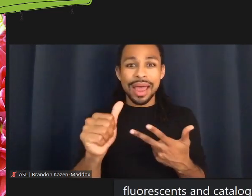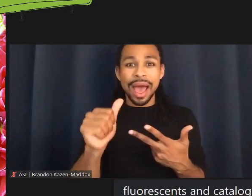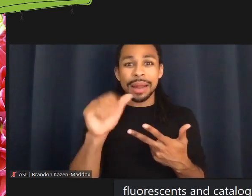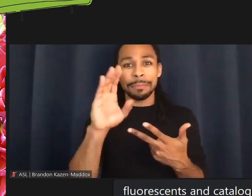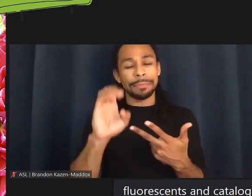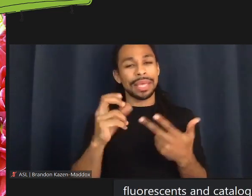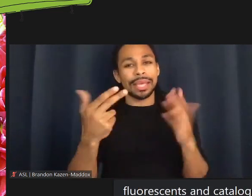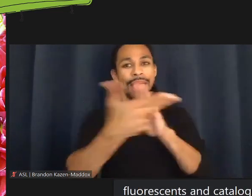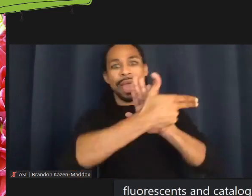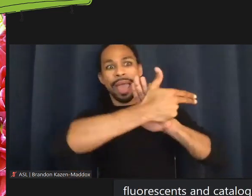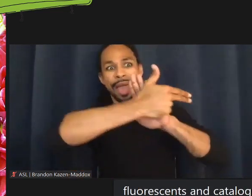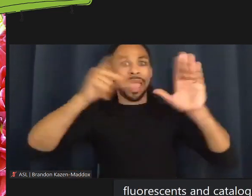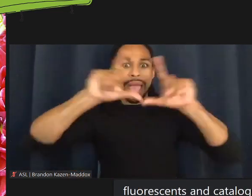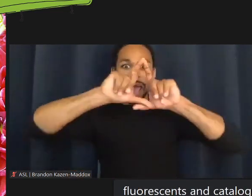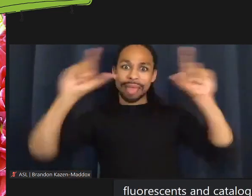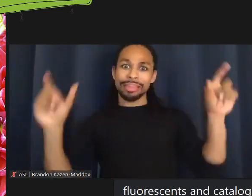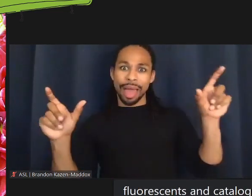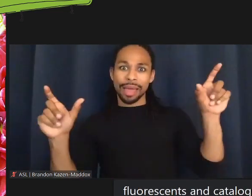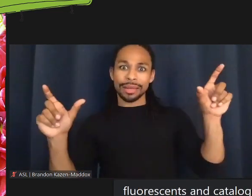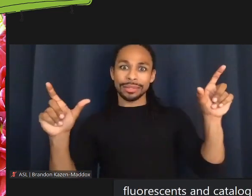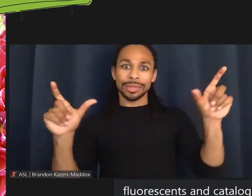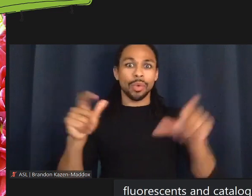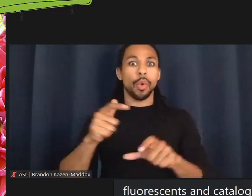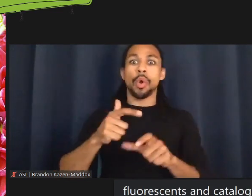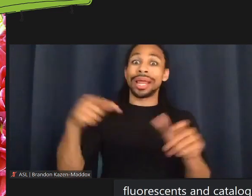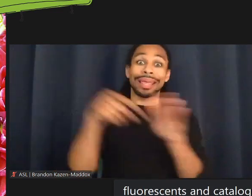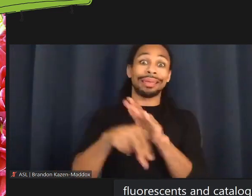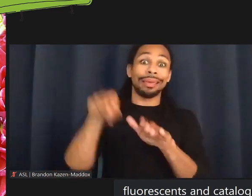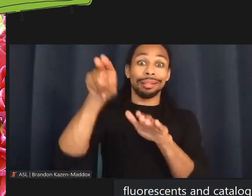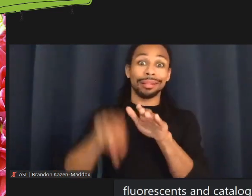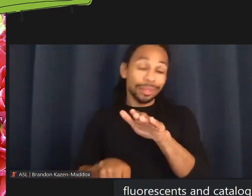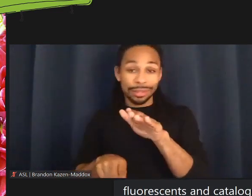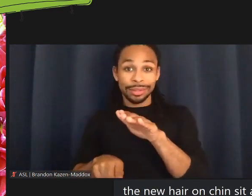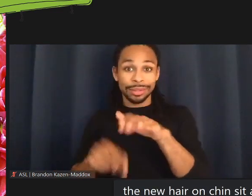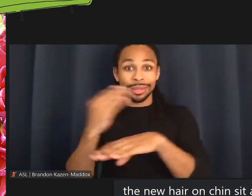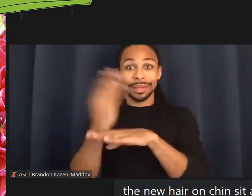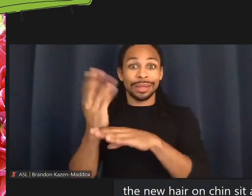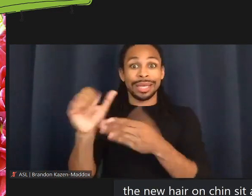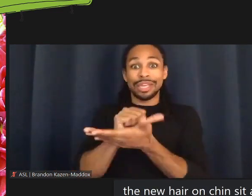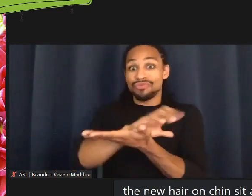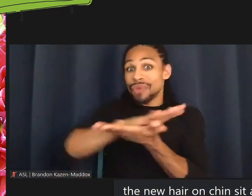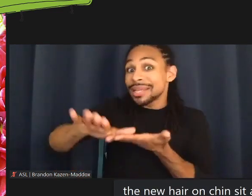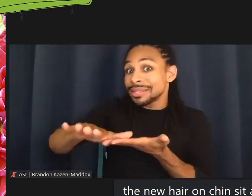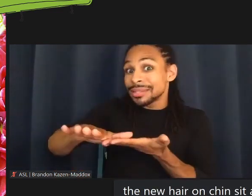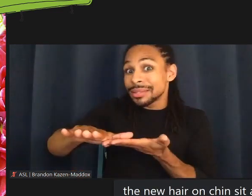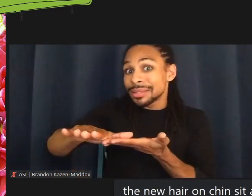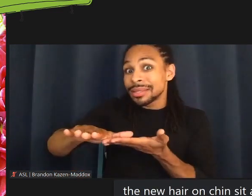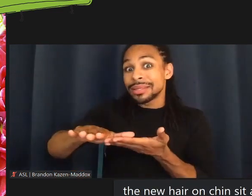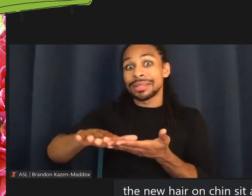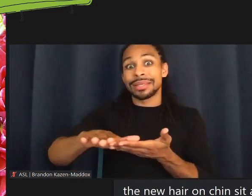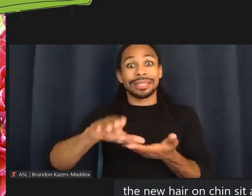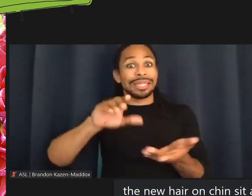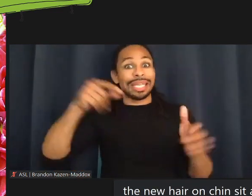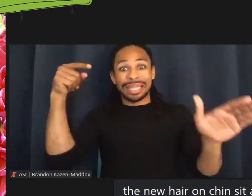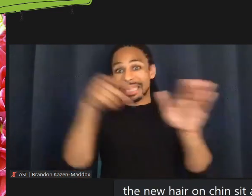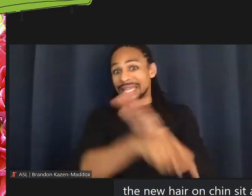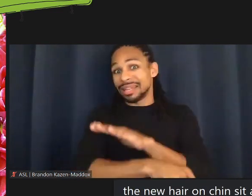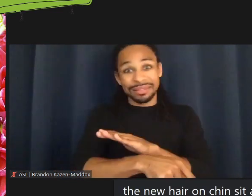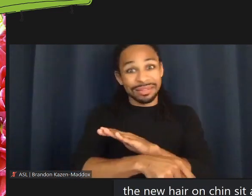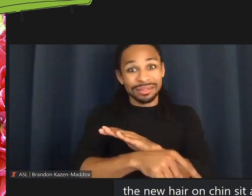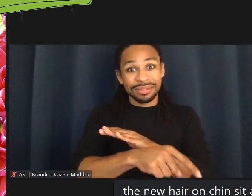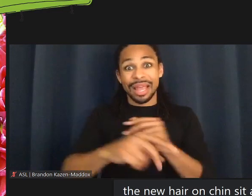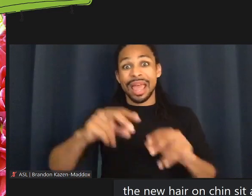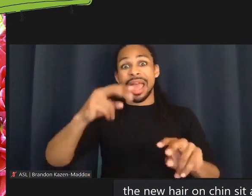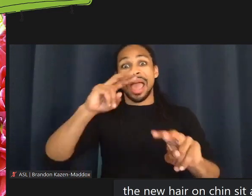headline, not be gravestone, not be erased, not be dead named, not